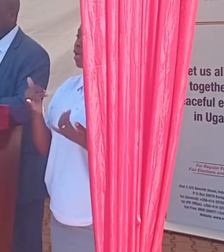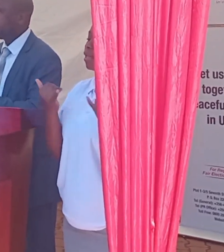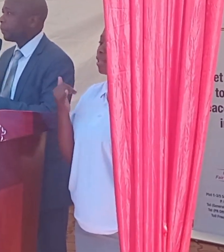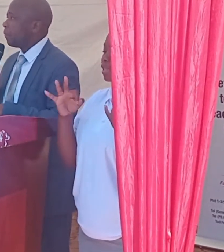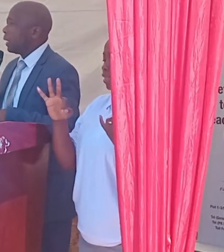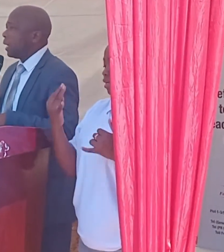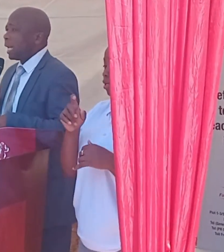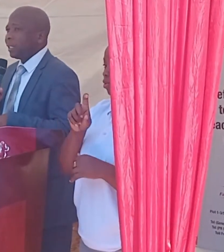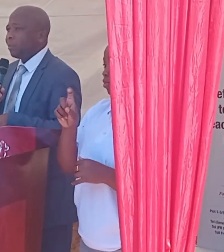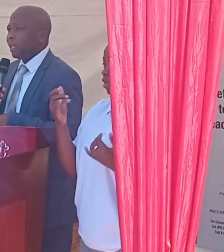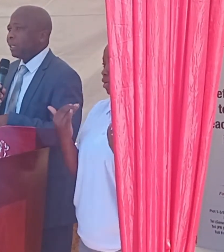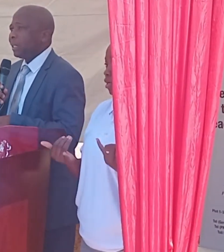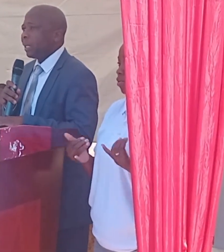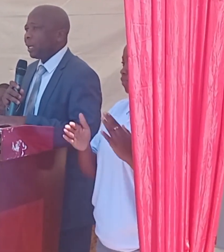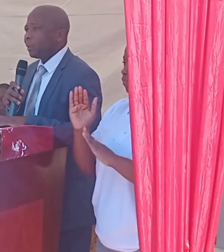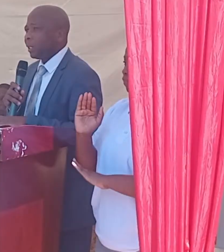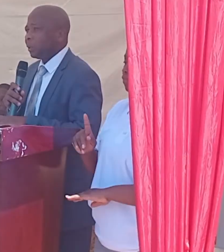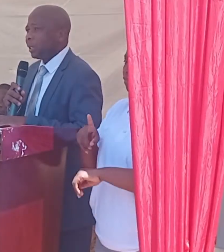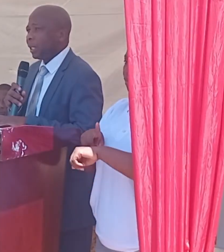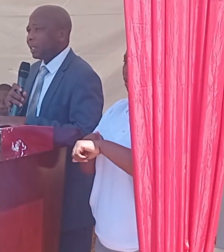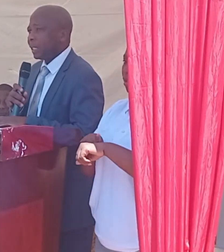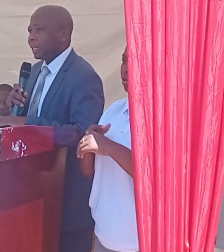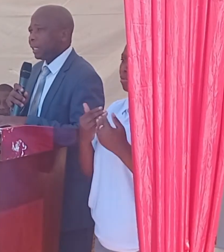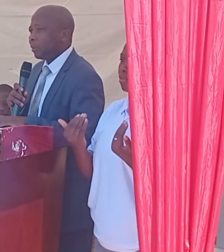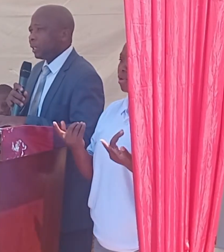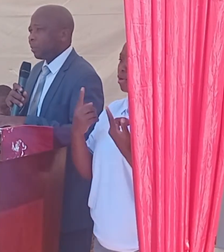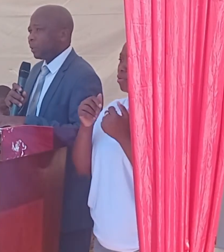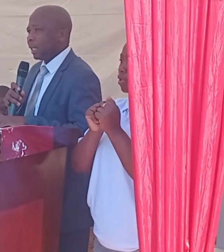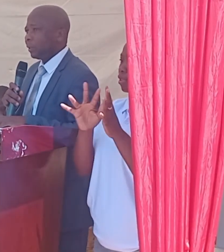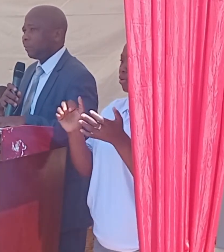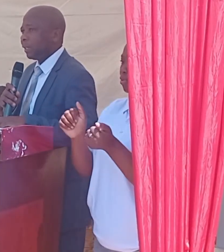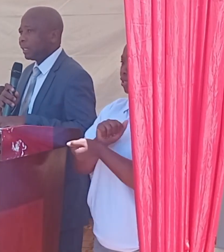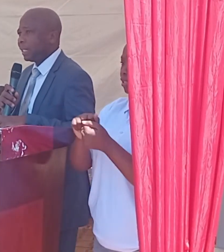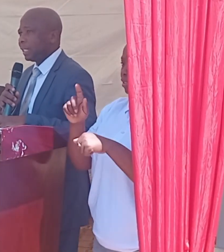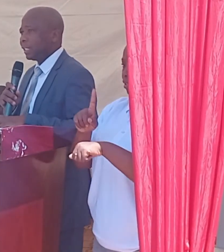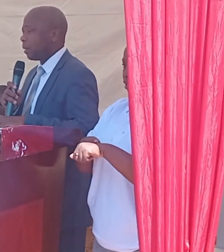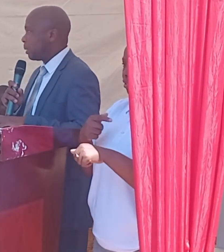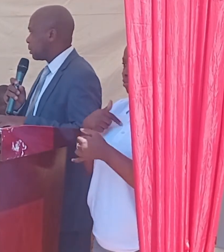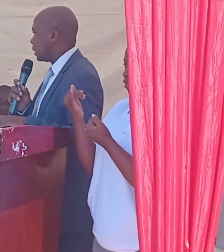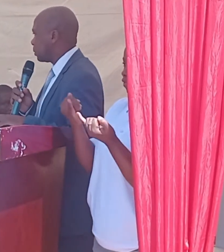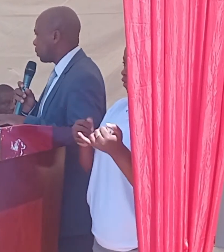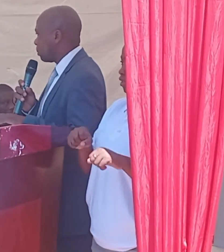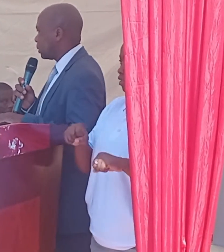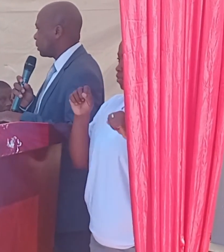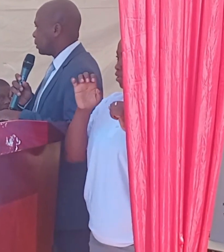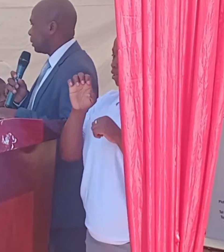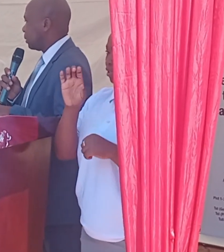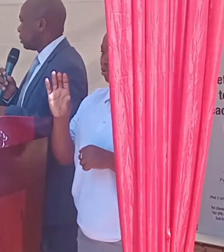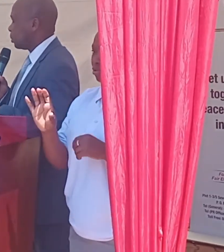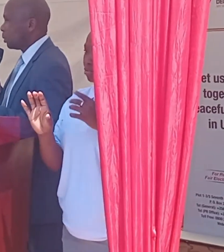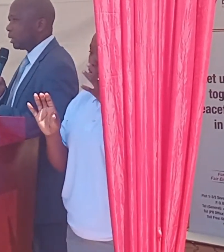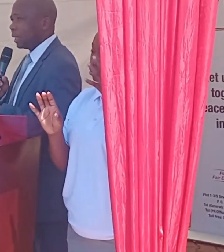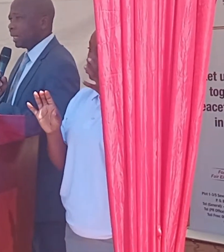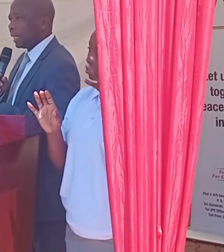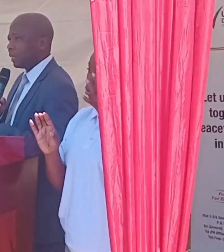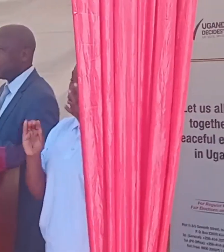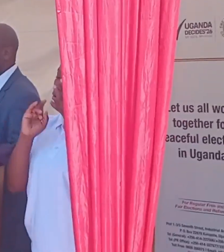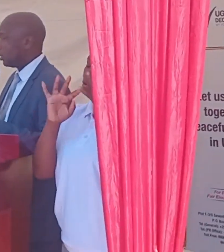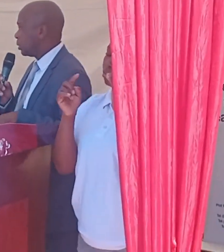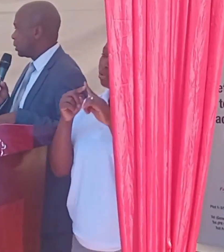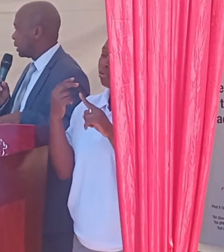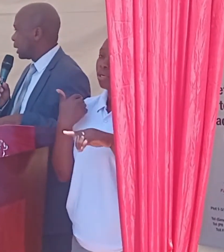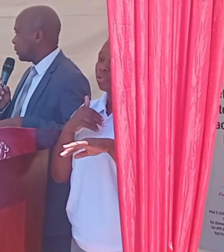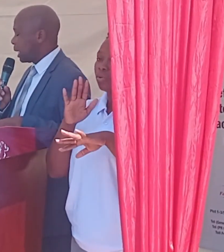week. At this moment, without taking any more time, I would like to invite the Chairperson of the Electoral Commission to address us